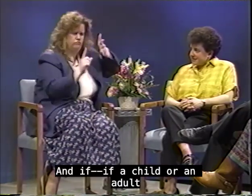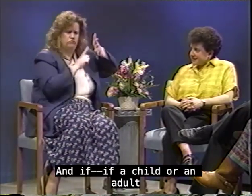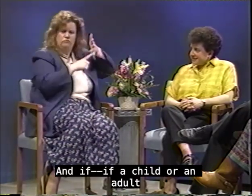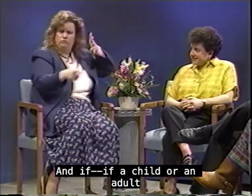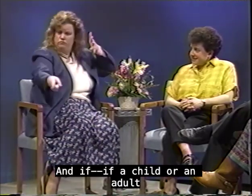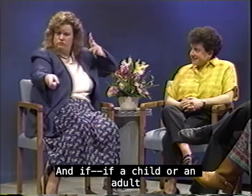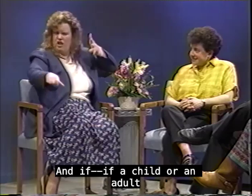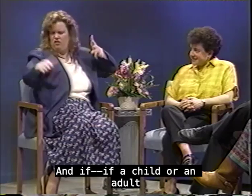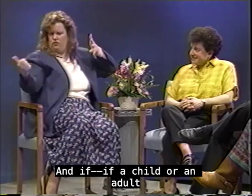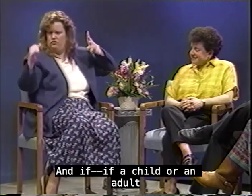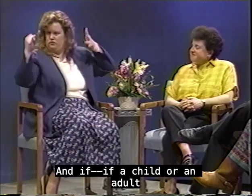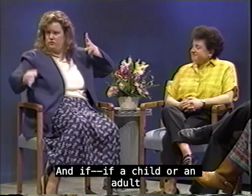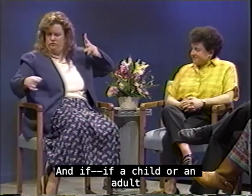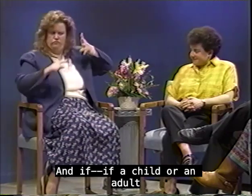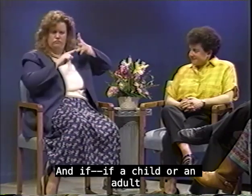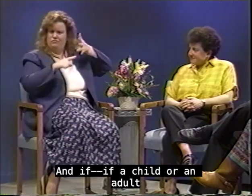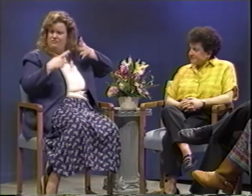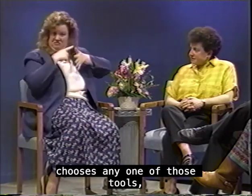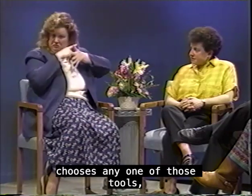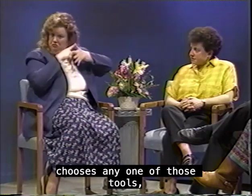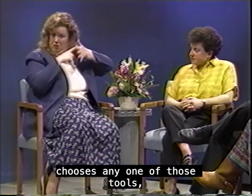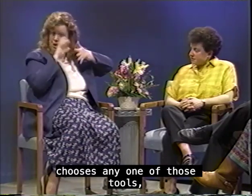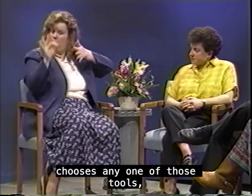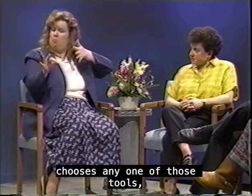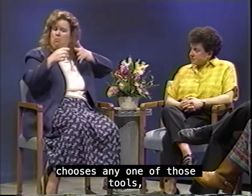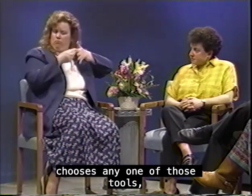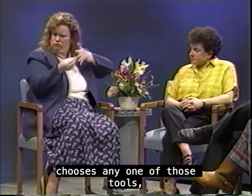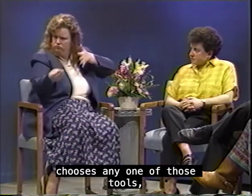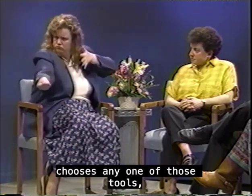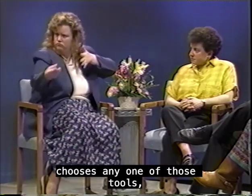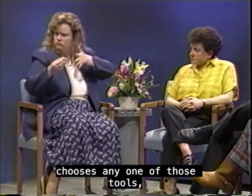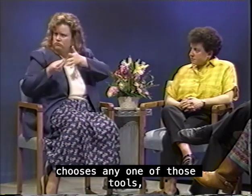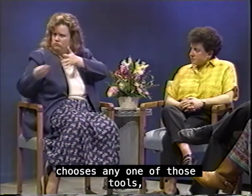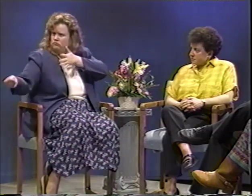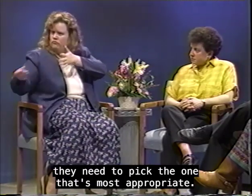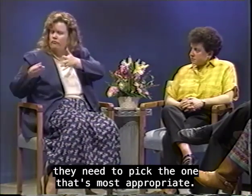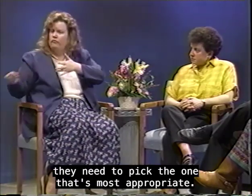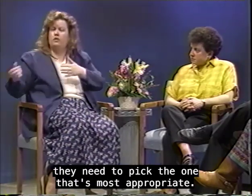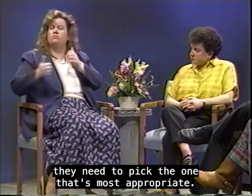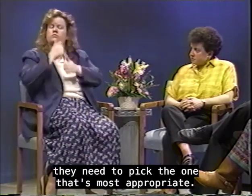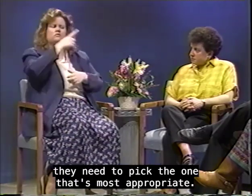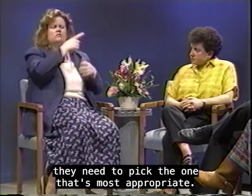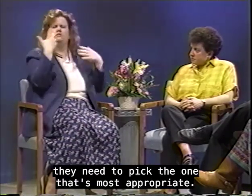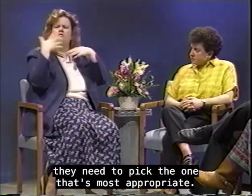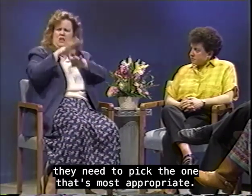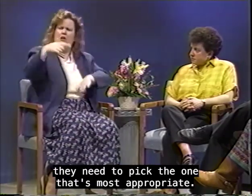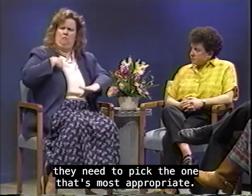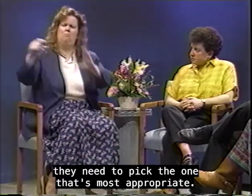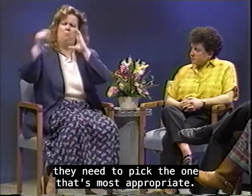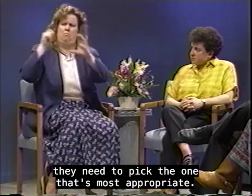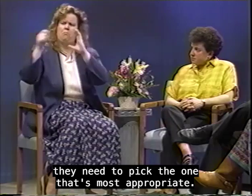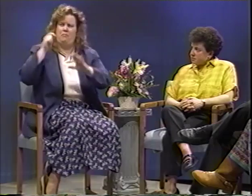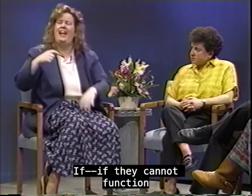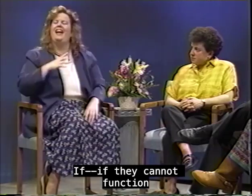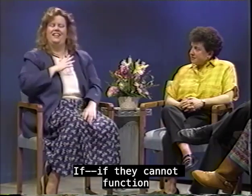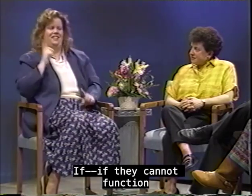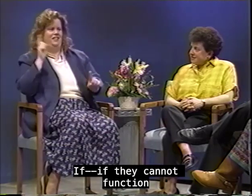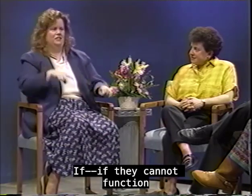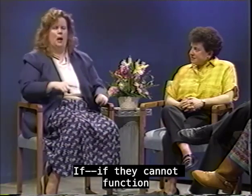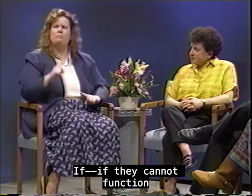if a child or an adult chooses any one of those tools, they need to pick the one that's most appropriate. If they